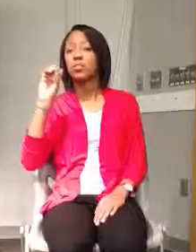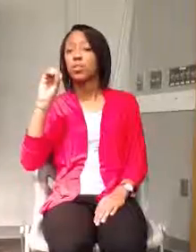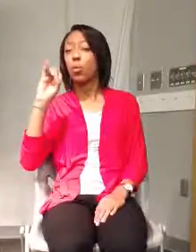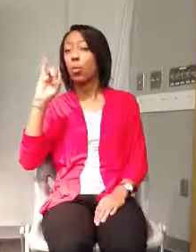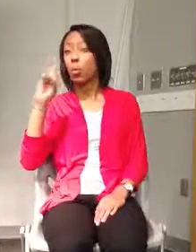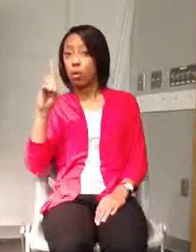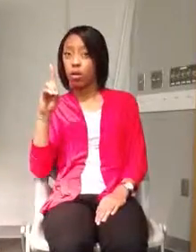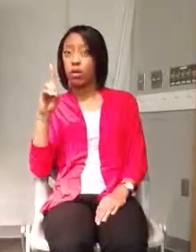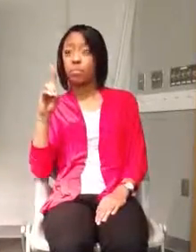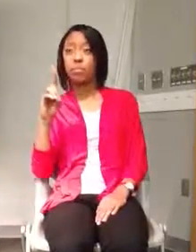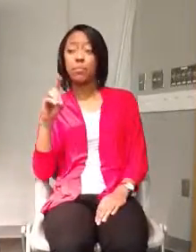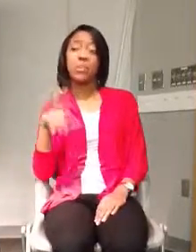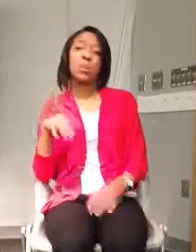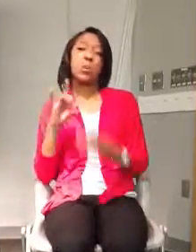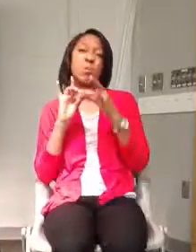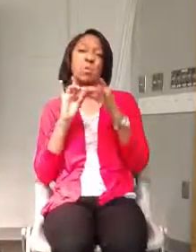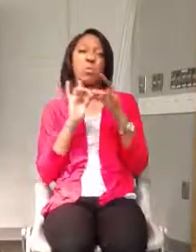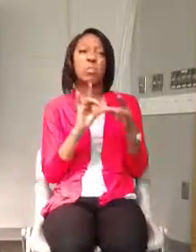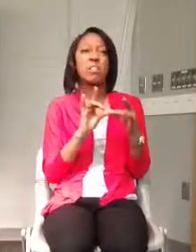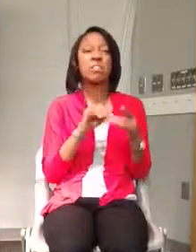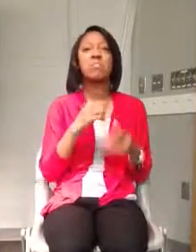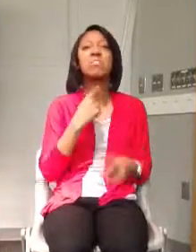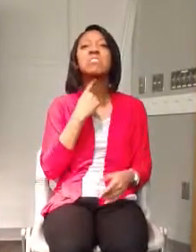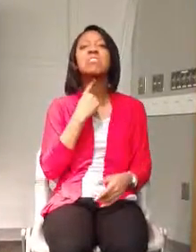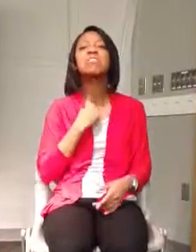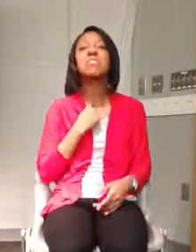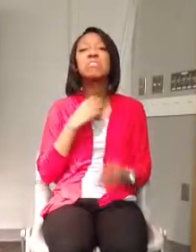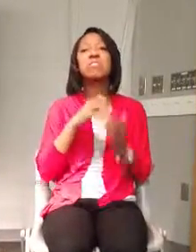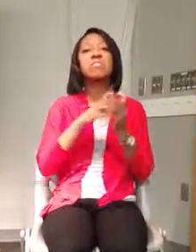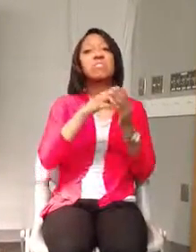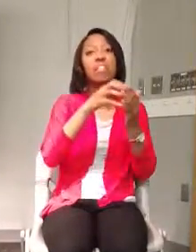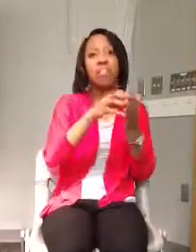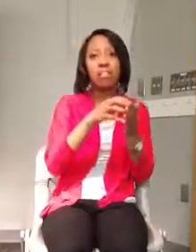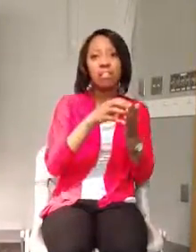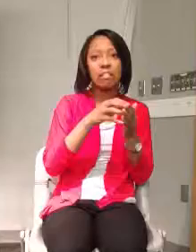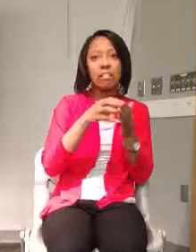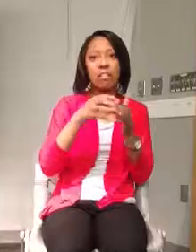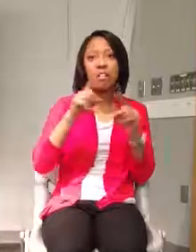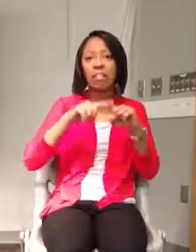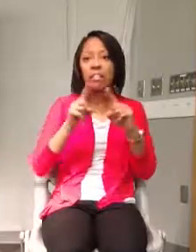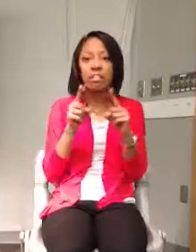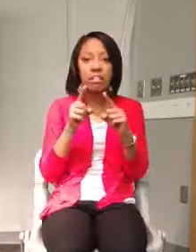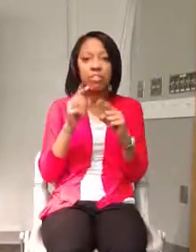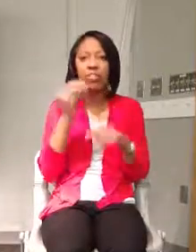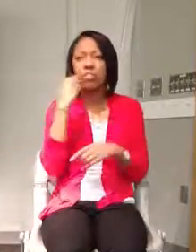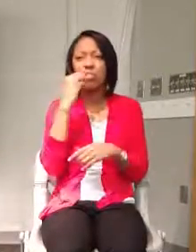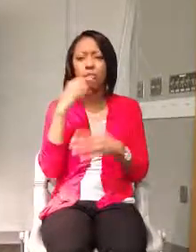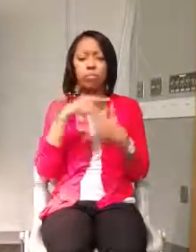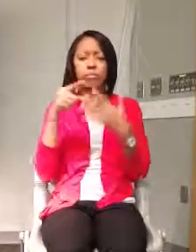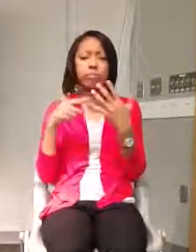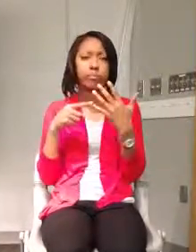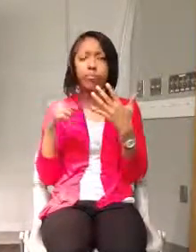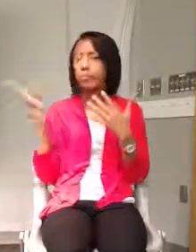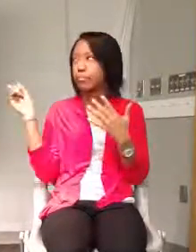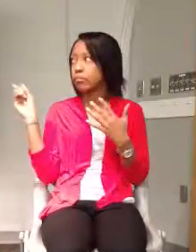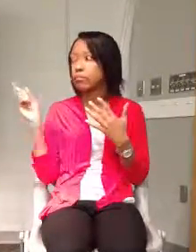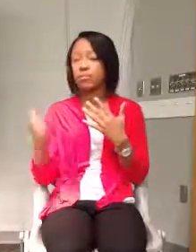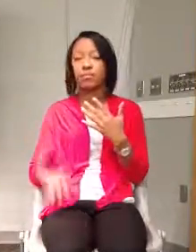Carotenoid-containing foods are carrots, sweet potatoes, winter squashes.